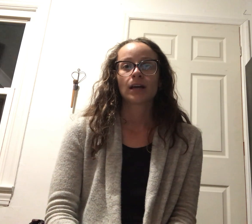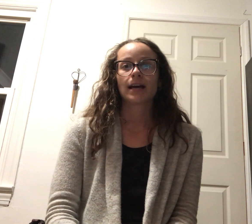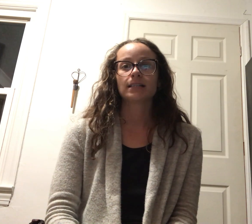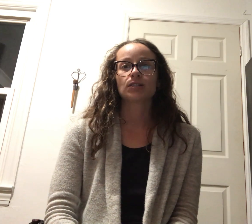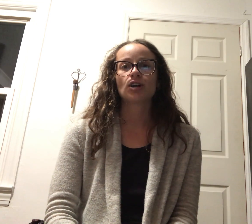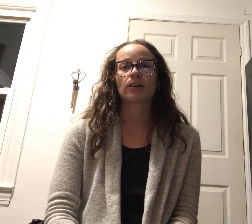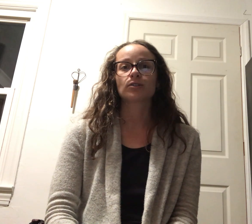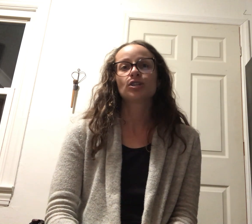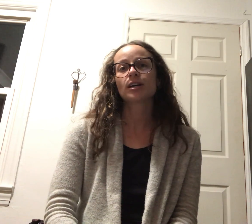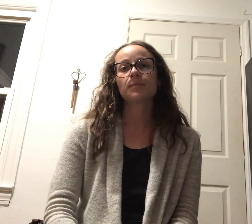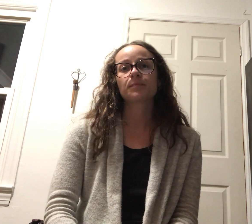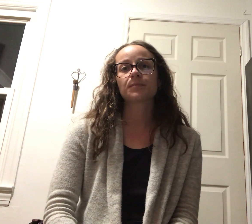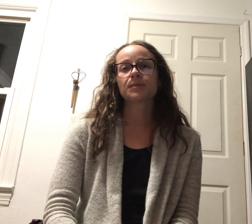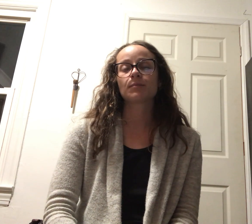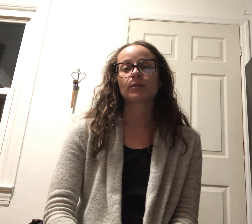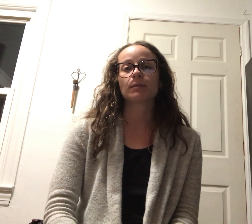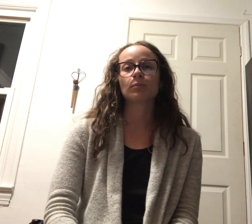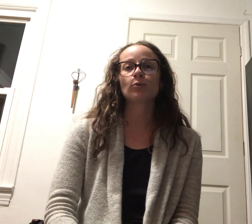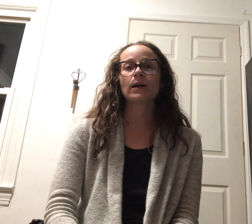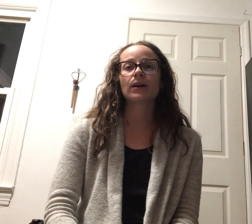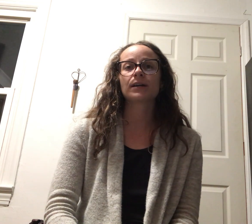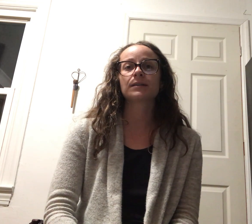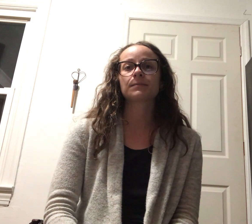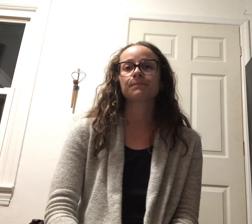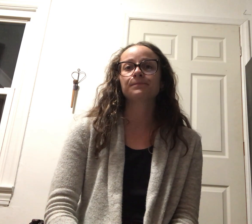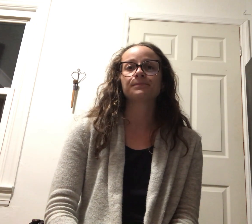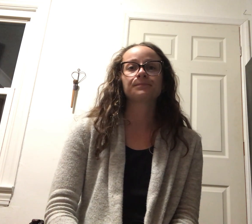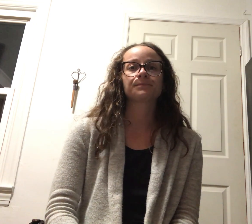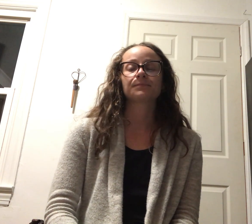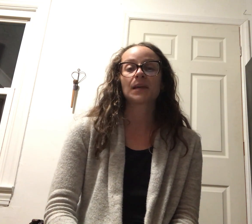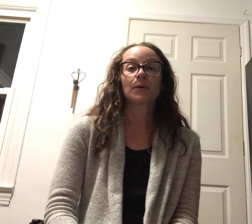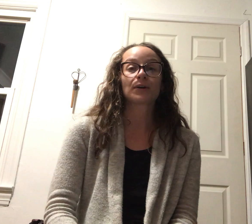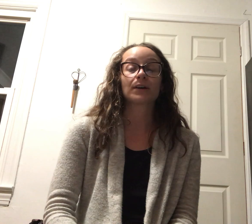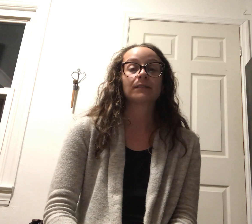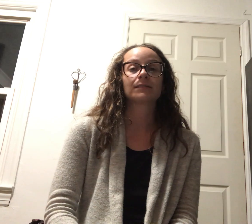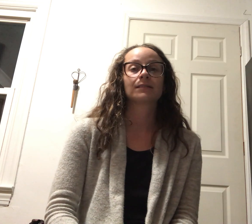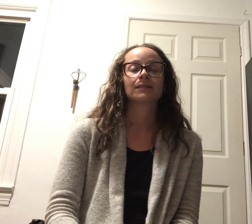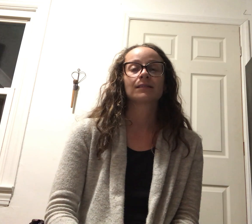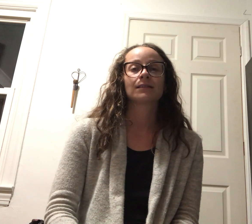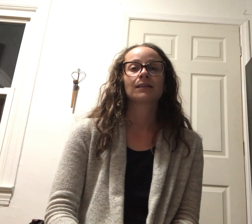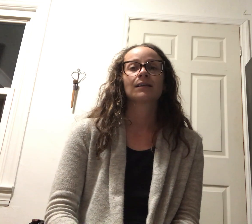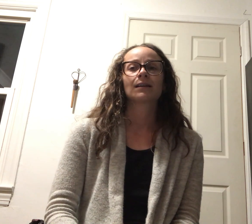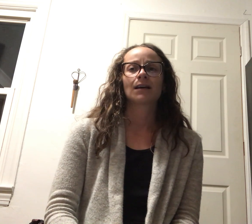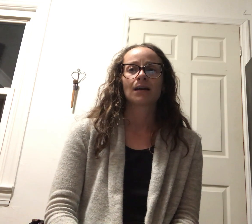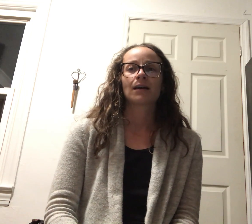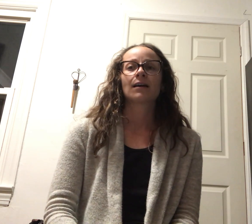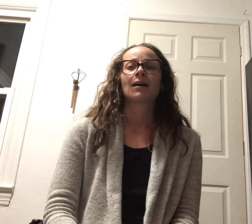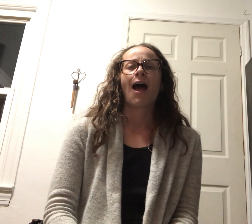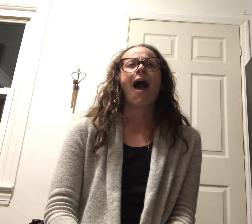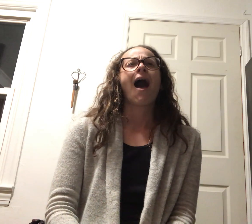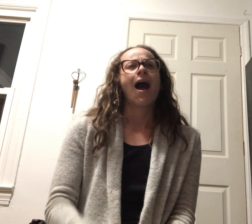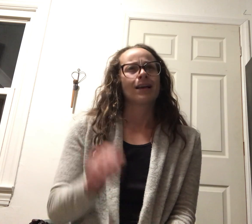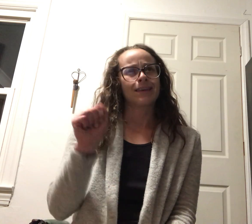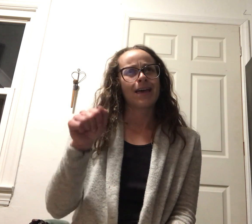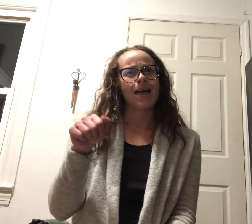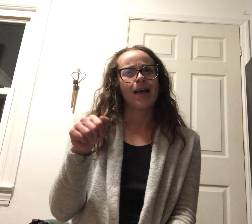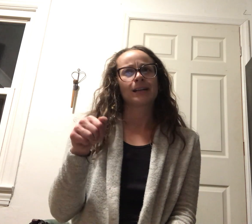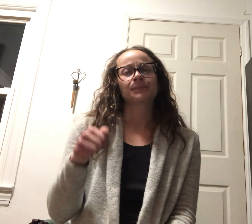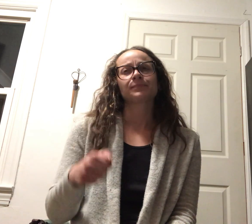I did chocolate chips and we did blueberries. They were good. Yeah, we've been talking about a breakfast